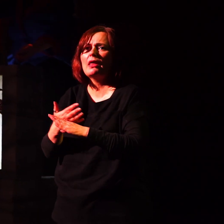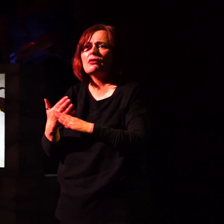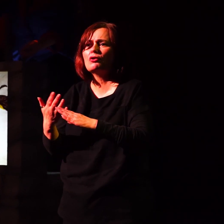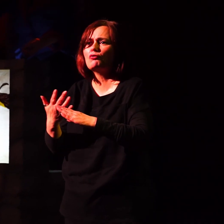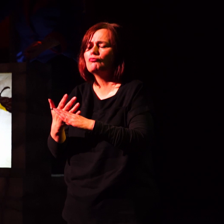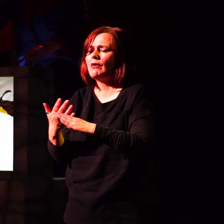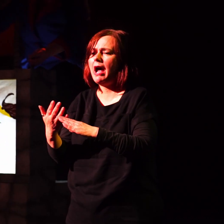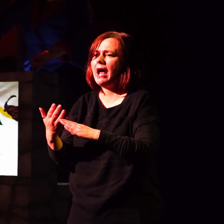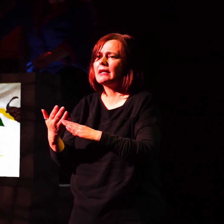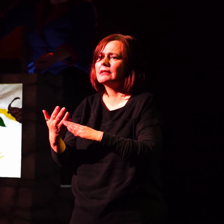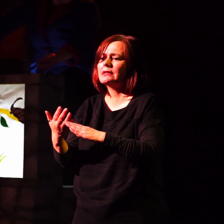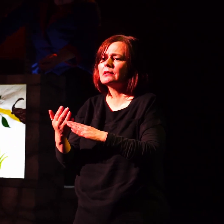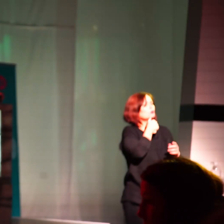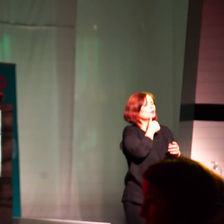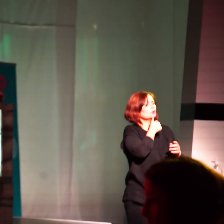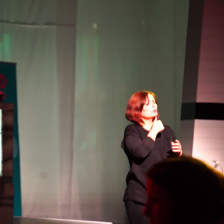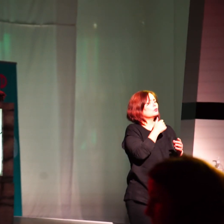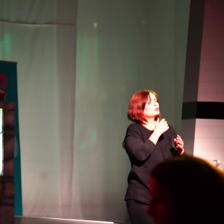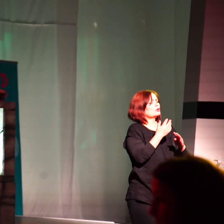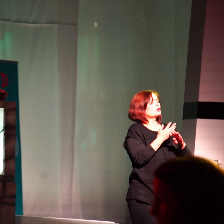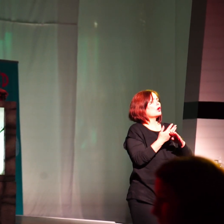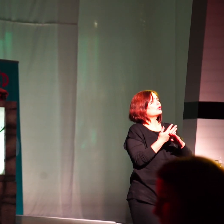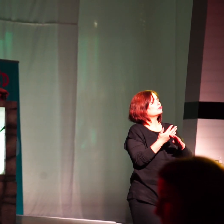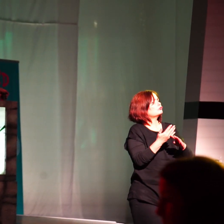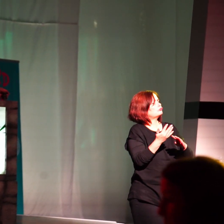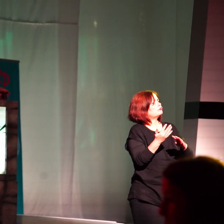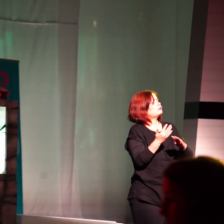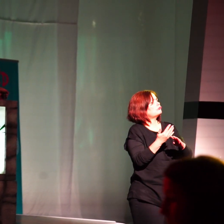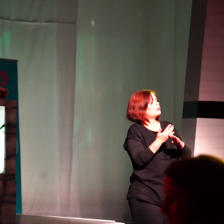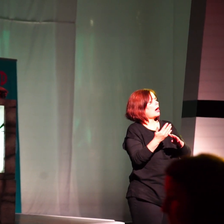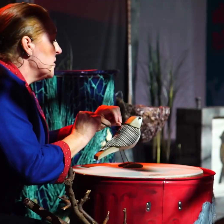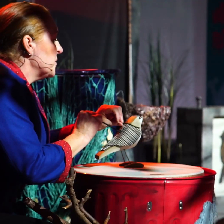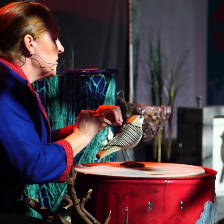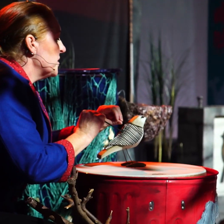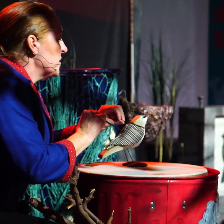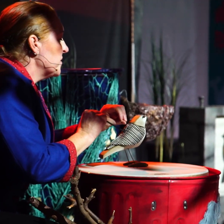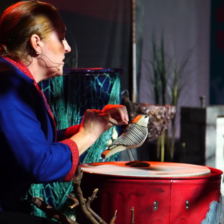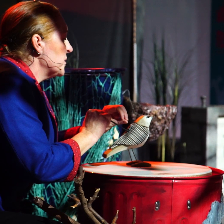Inkonjani the Lightning Bird includes lots of stories, stories from both South Africa and from Yorkshire.